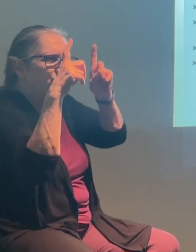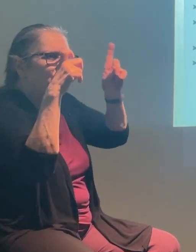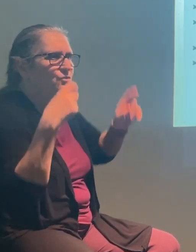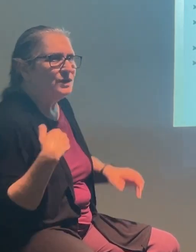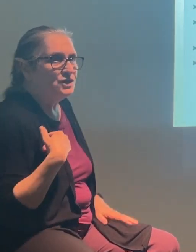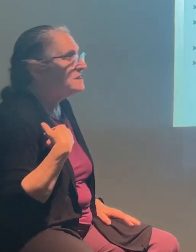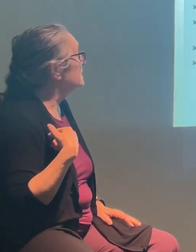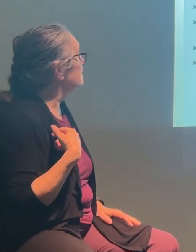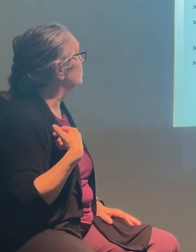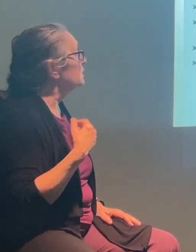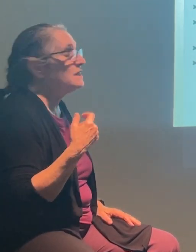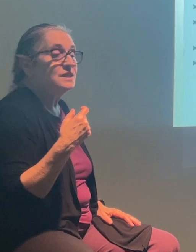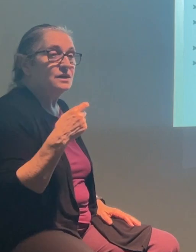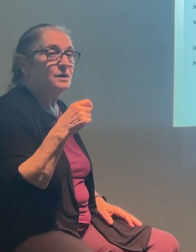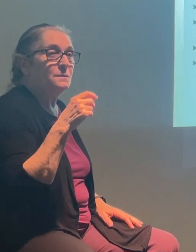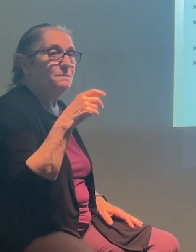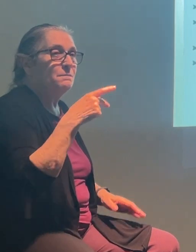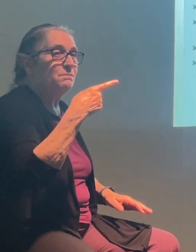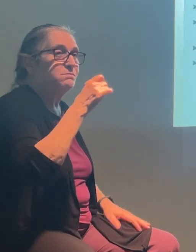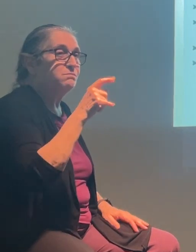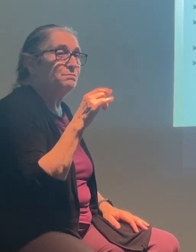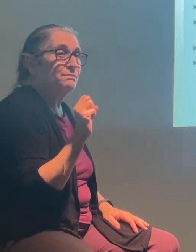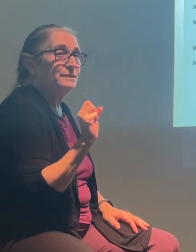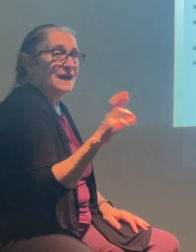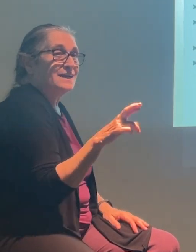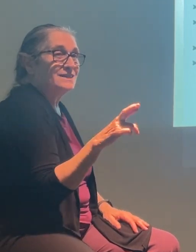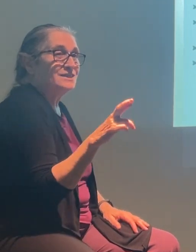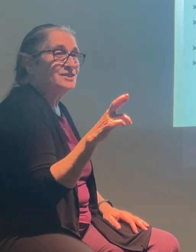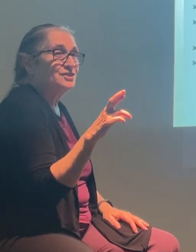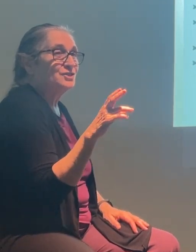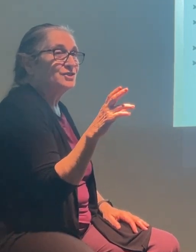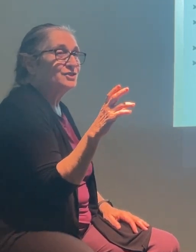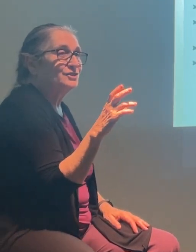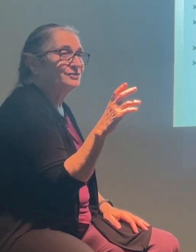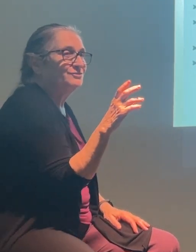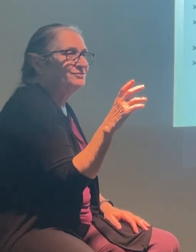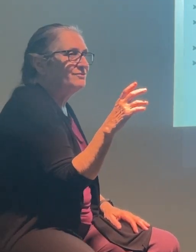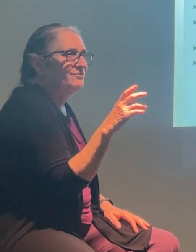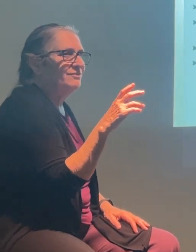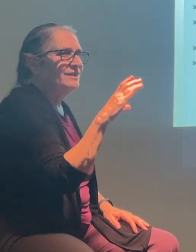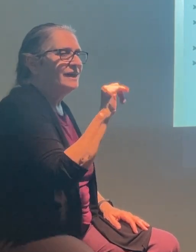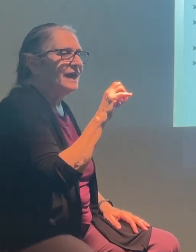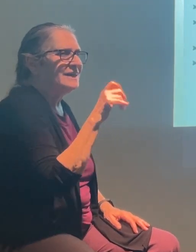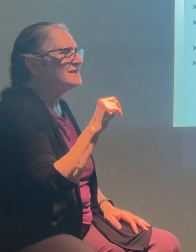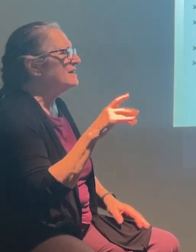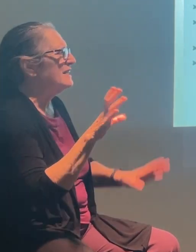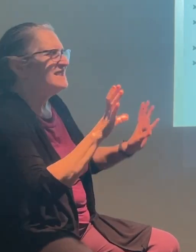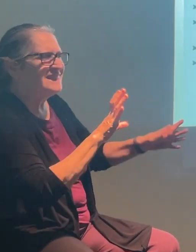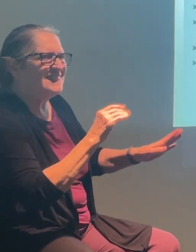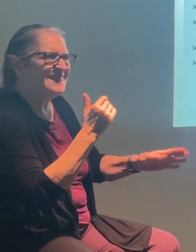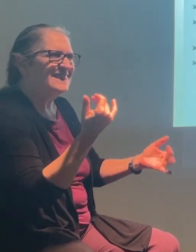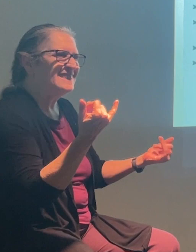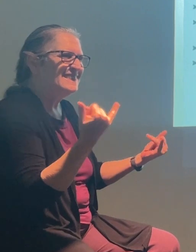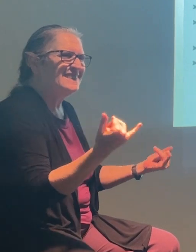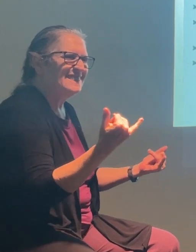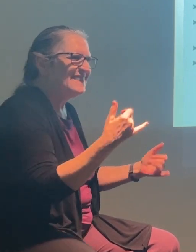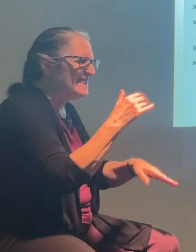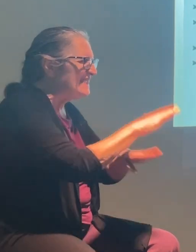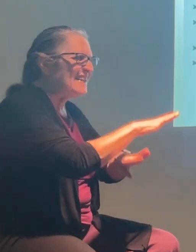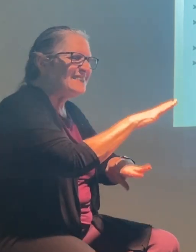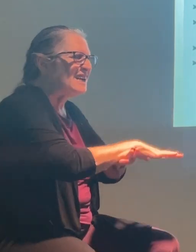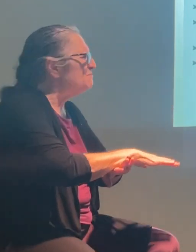cast outside. And he's like, sure. And he did during the day, but it just didn't work very well. And Rodin